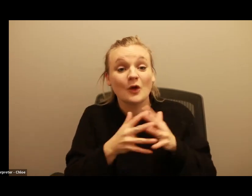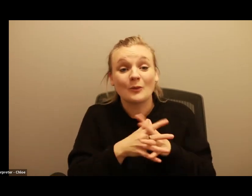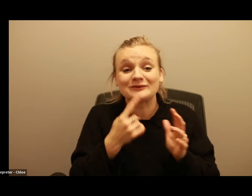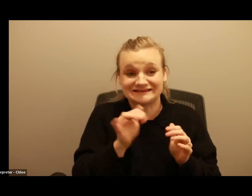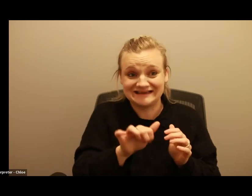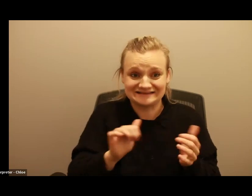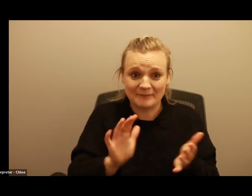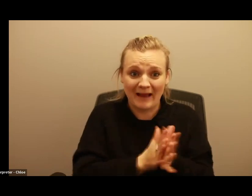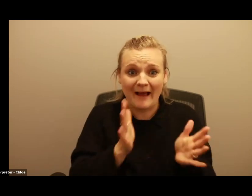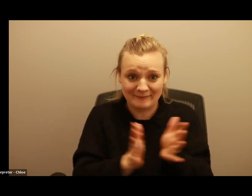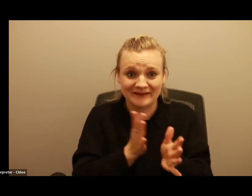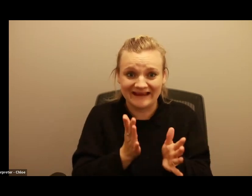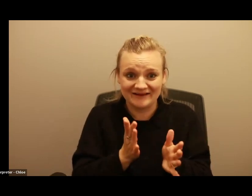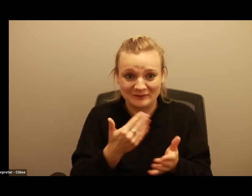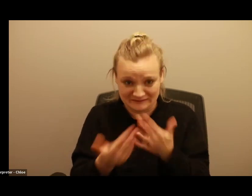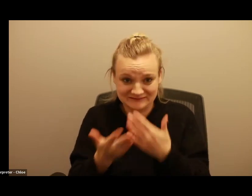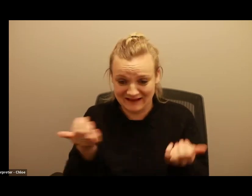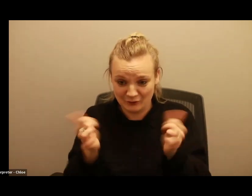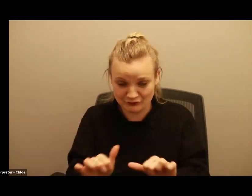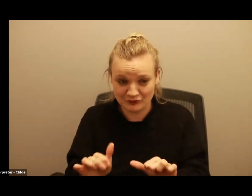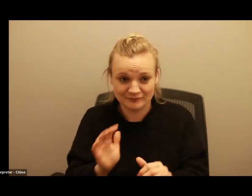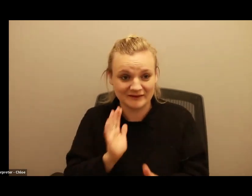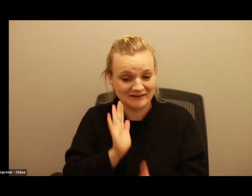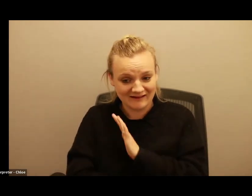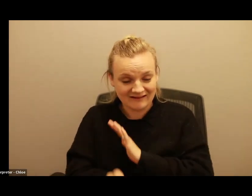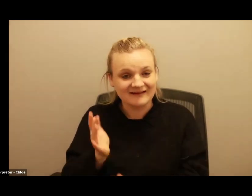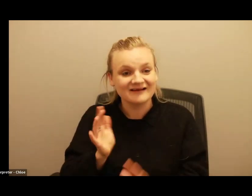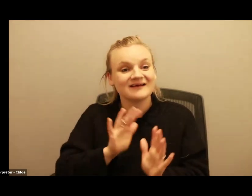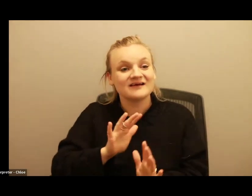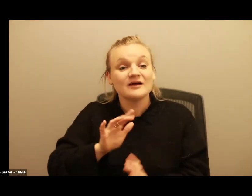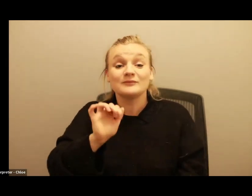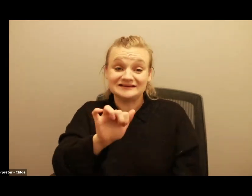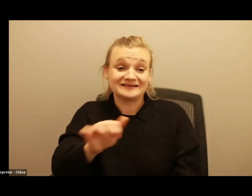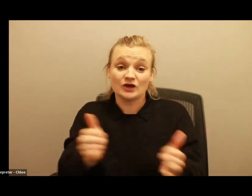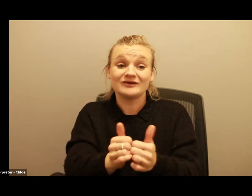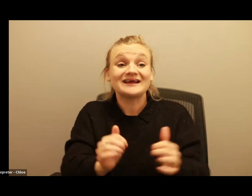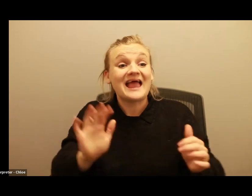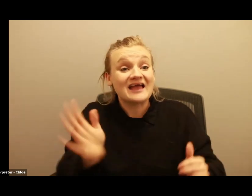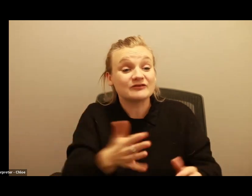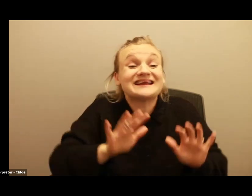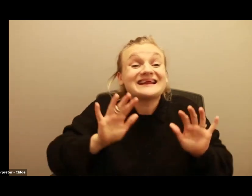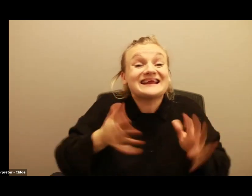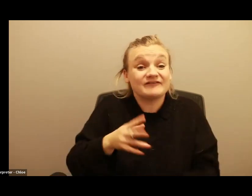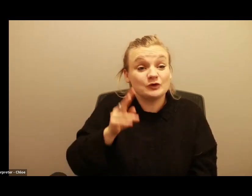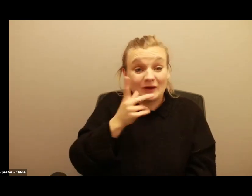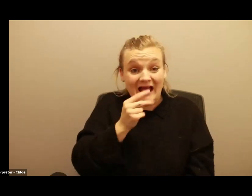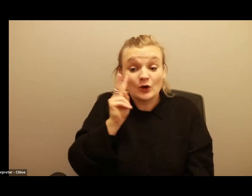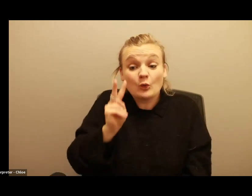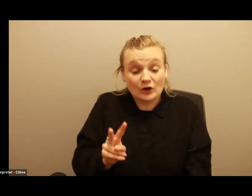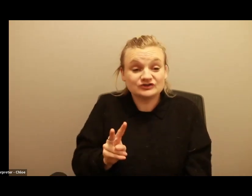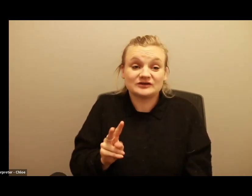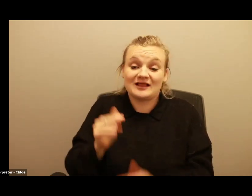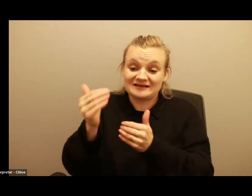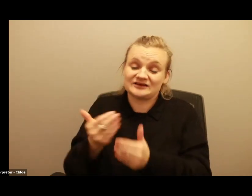get that sorted. I second your comments. If you get a chance to listen to that session, I highly